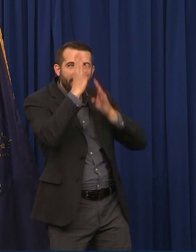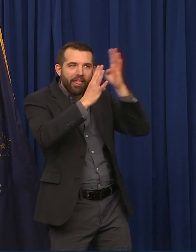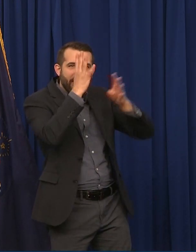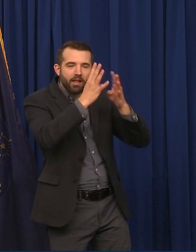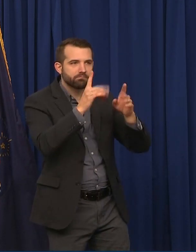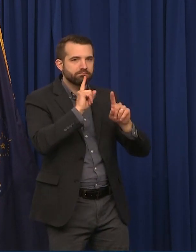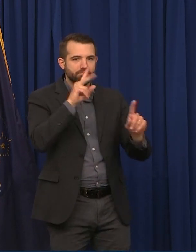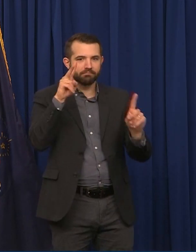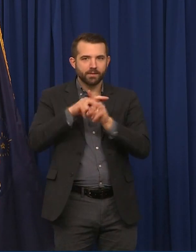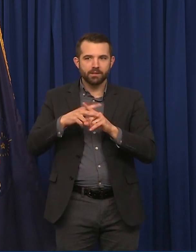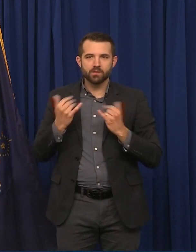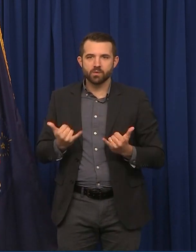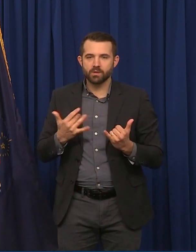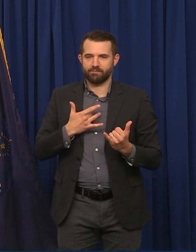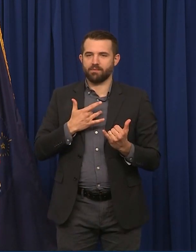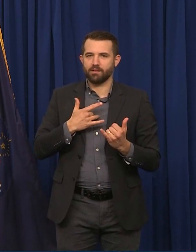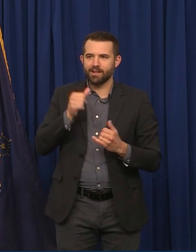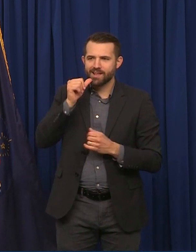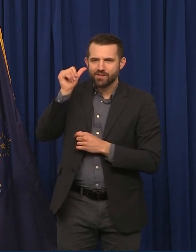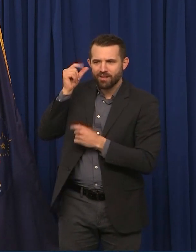some figment of your subconscious.